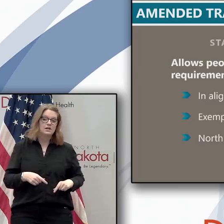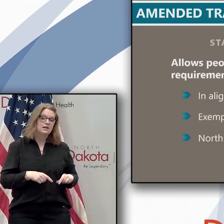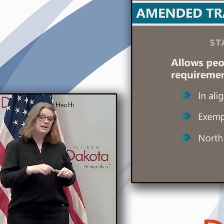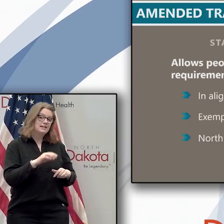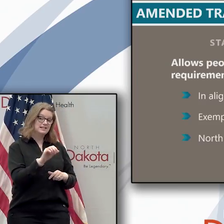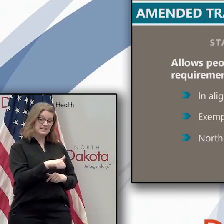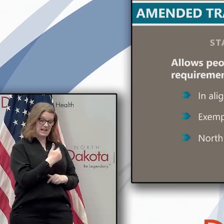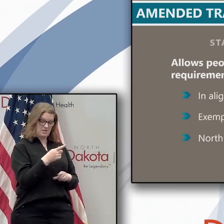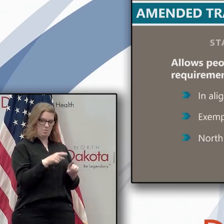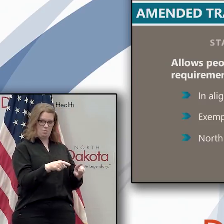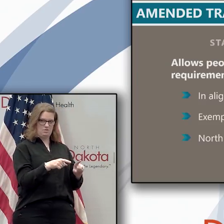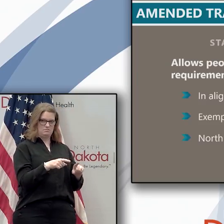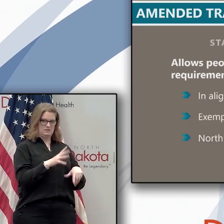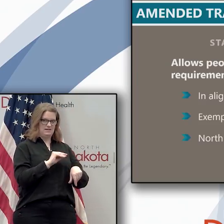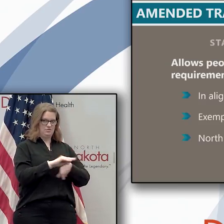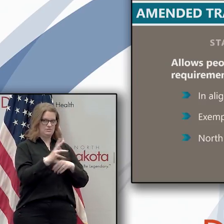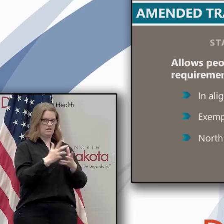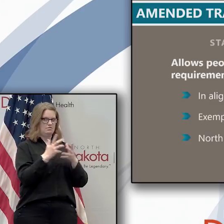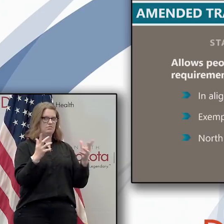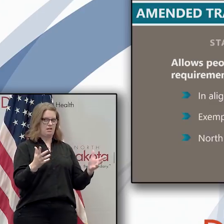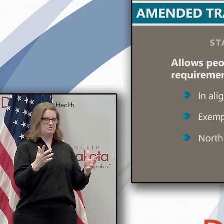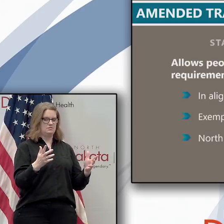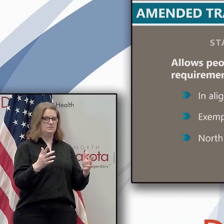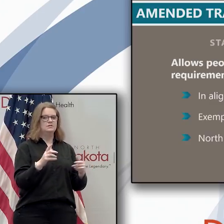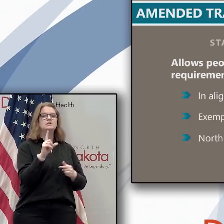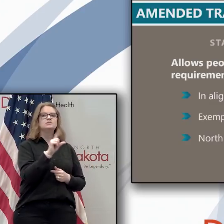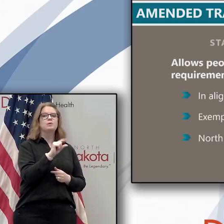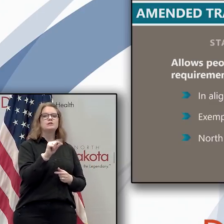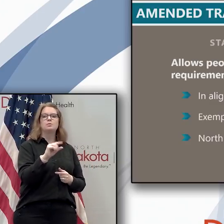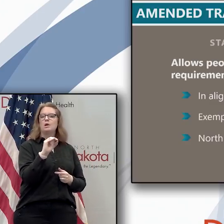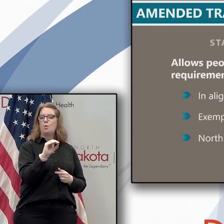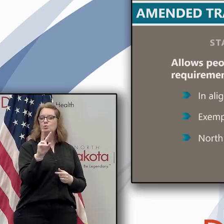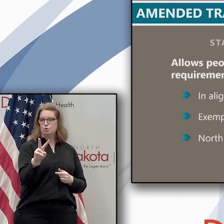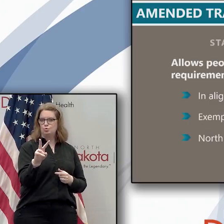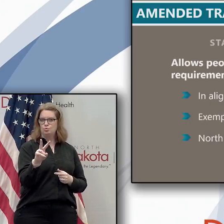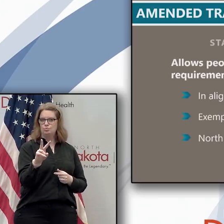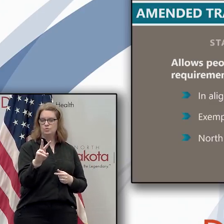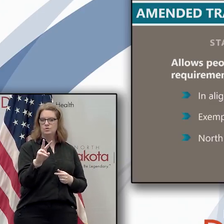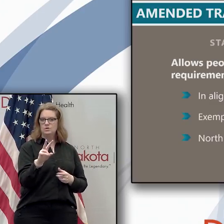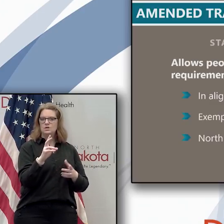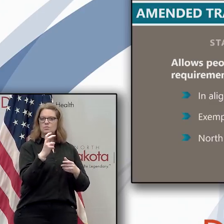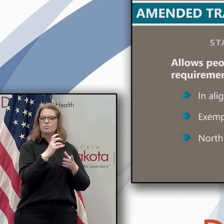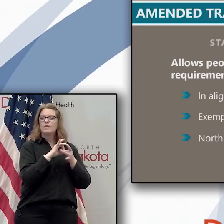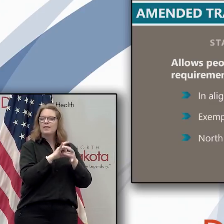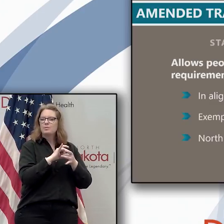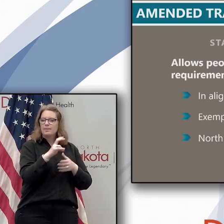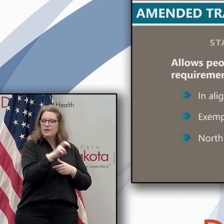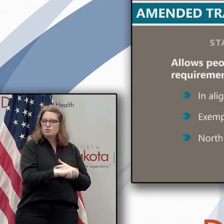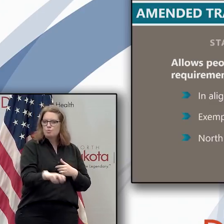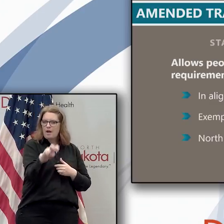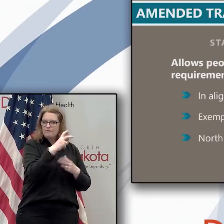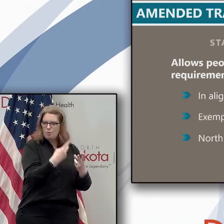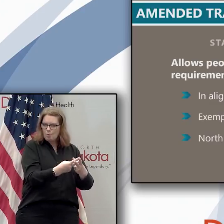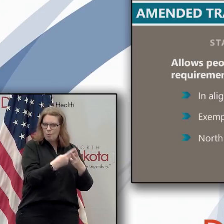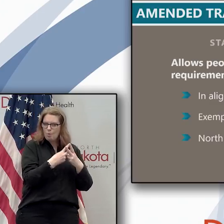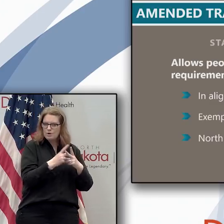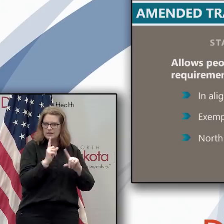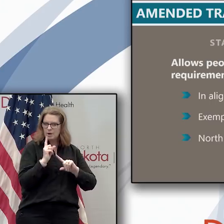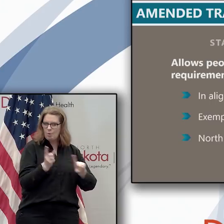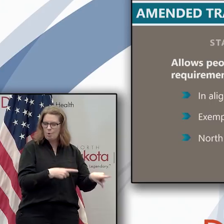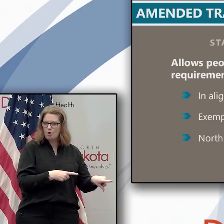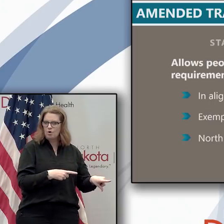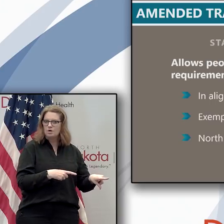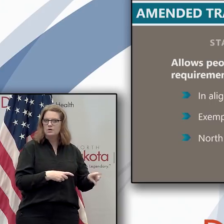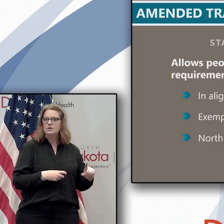this is is Health Officer Order 2020-02, which related to the travel quarantine order. I'm sure